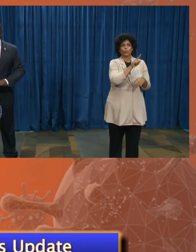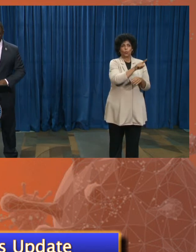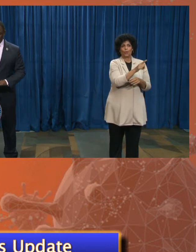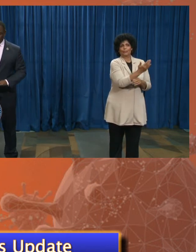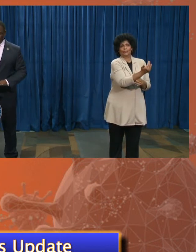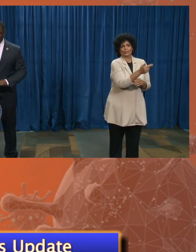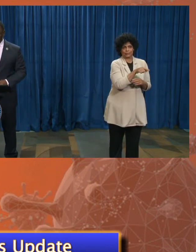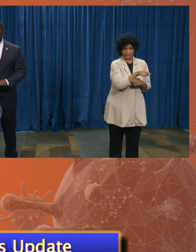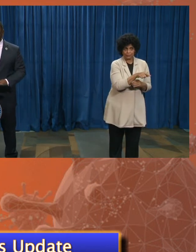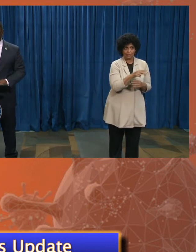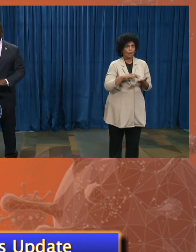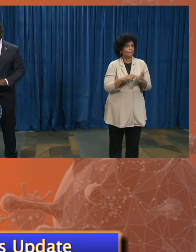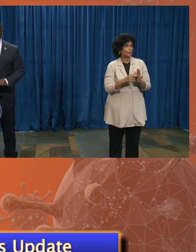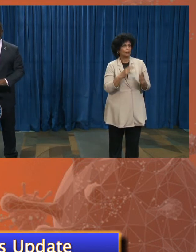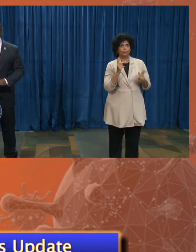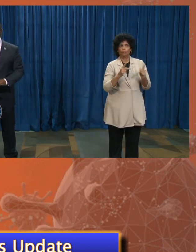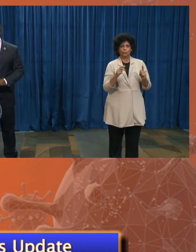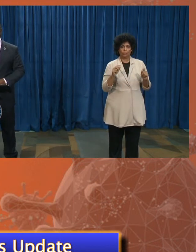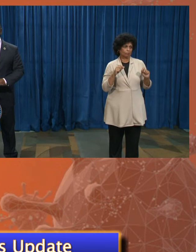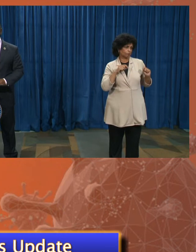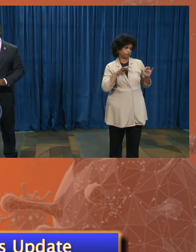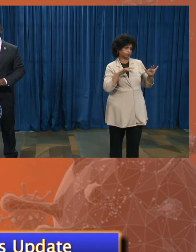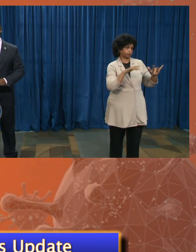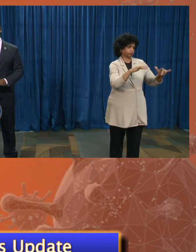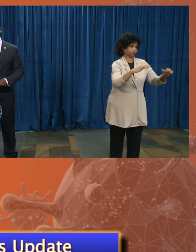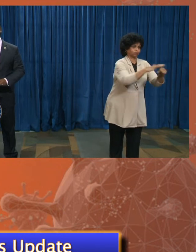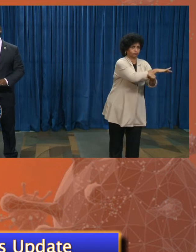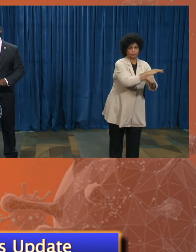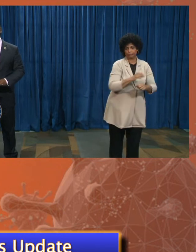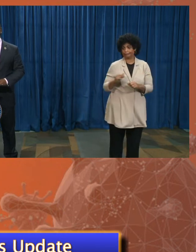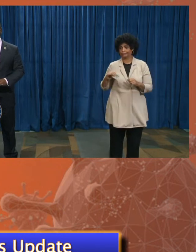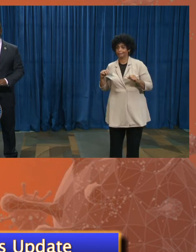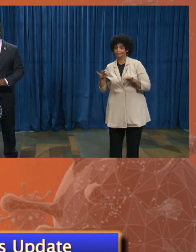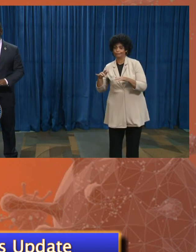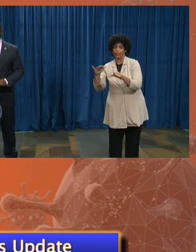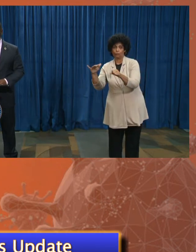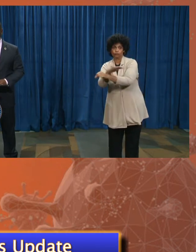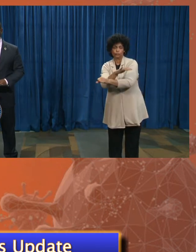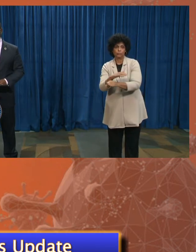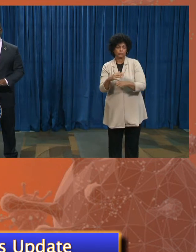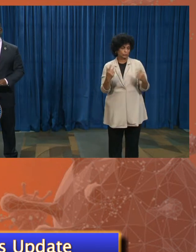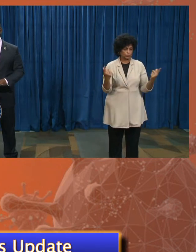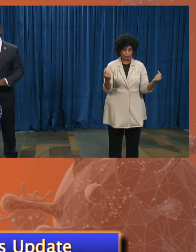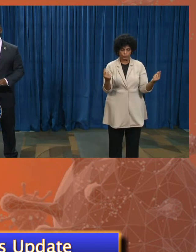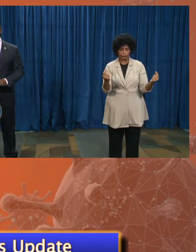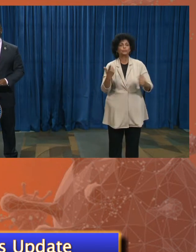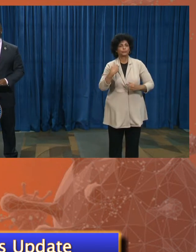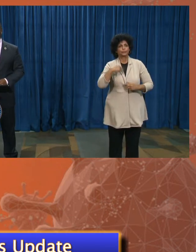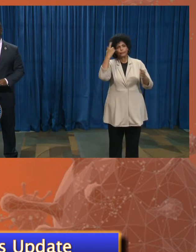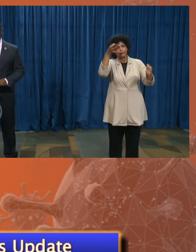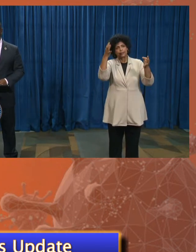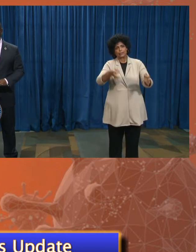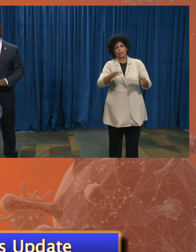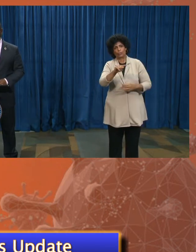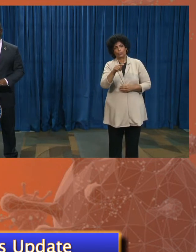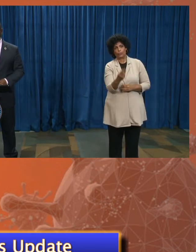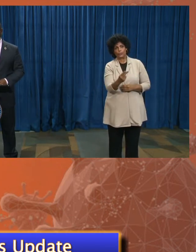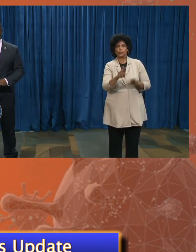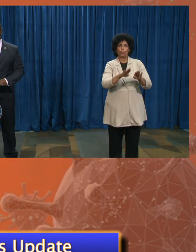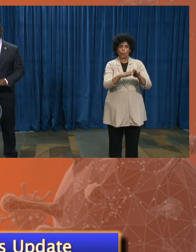overwhelming demand, Orange County will be opening a third testing site on Thursday of this